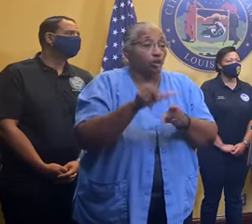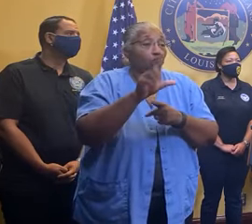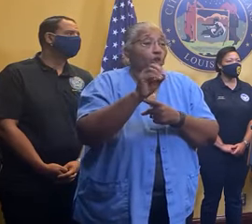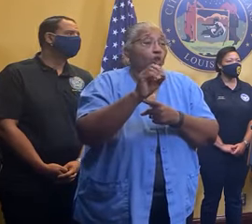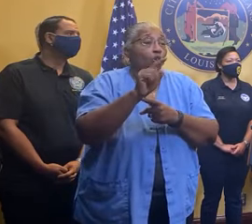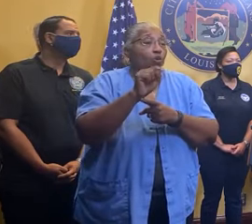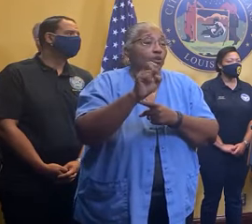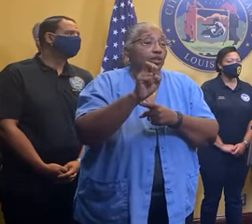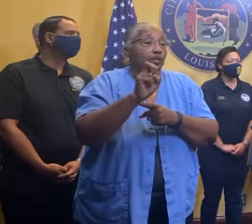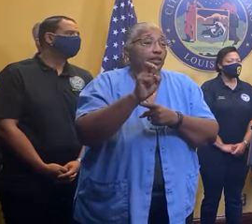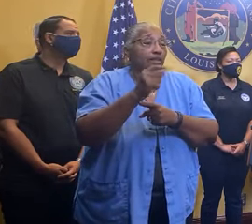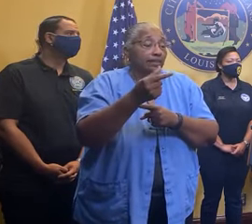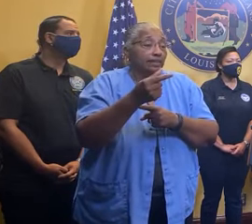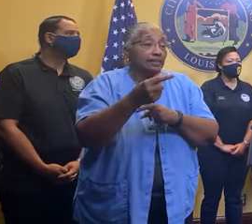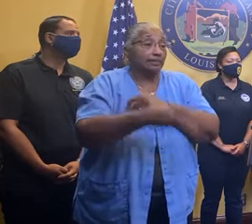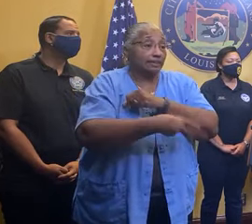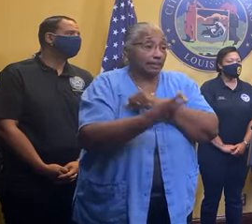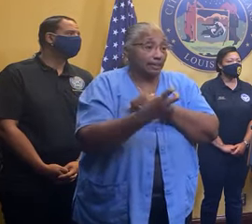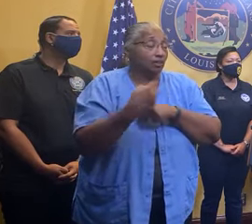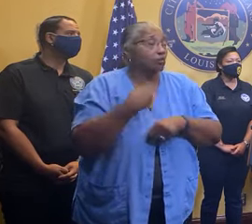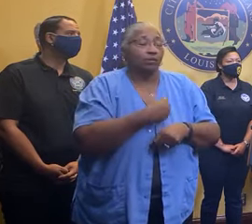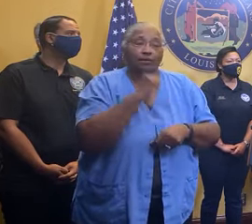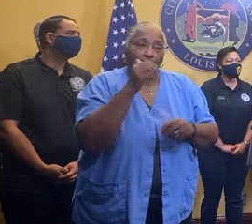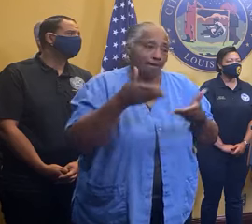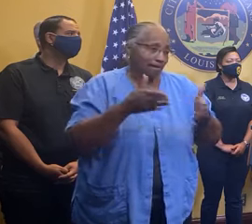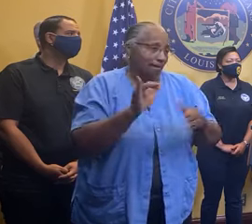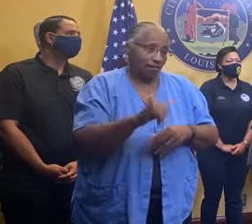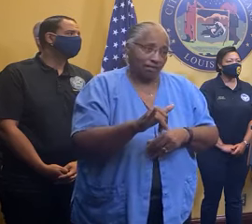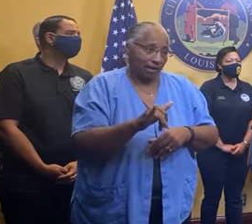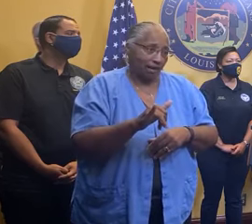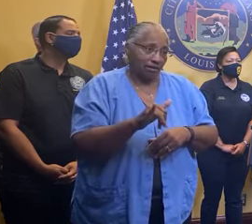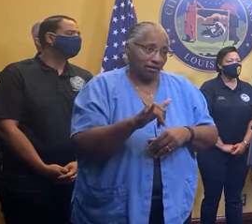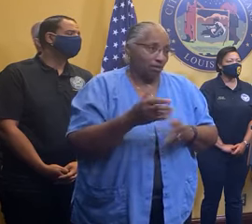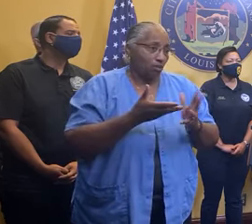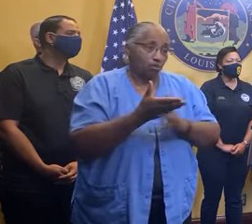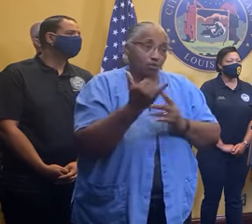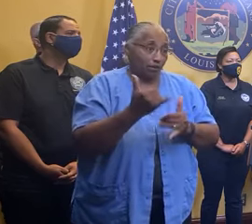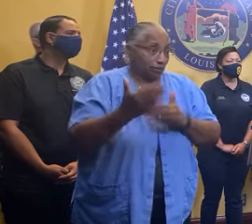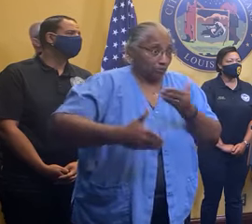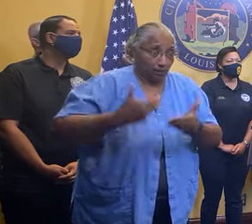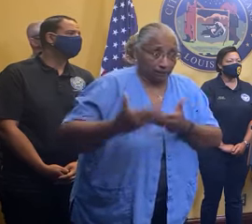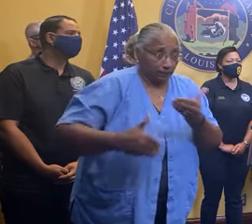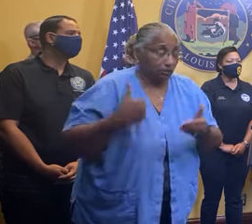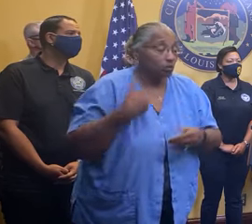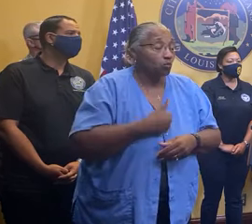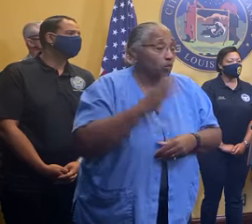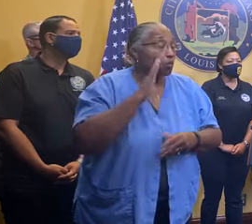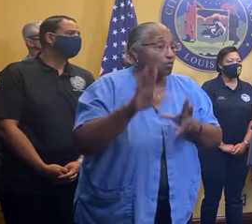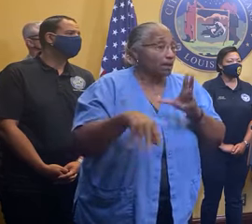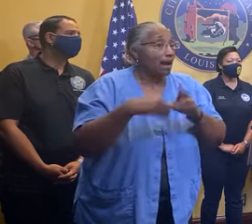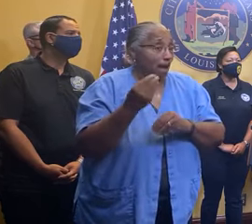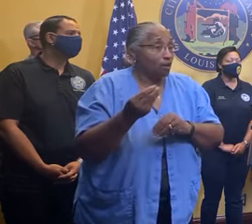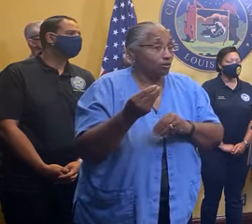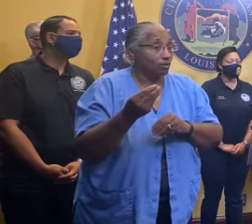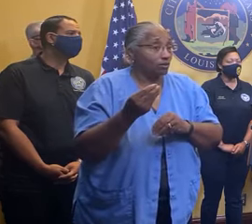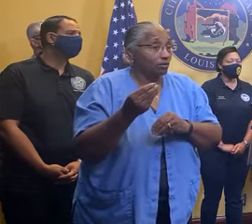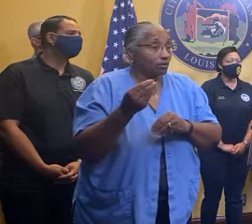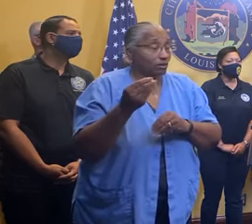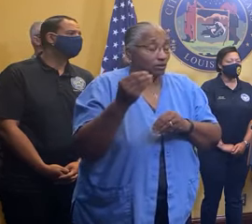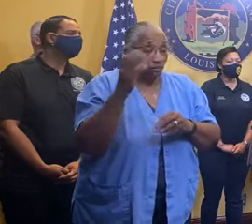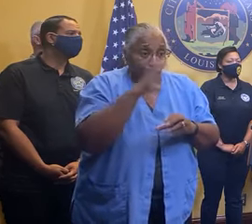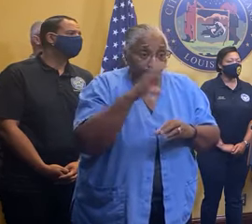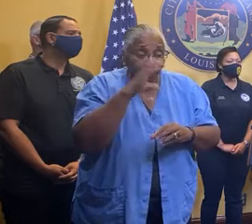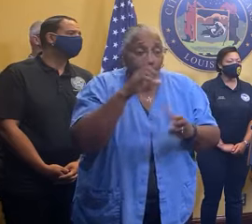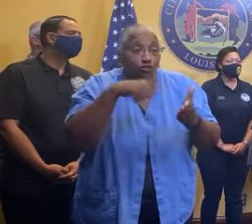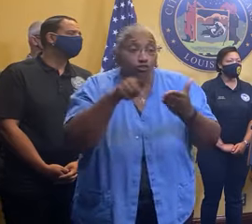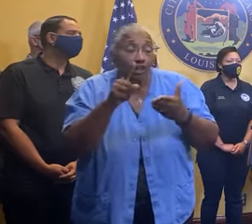not permit, we will not allow any looting throughout this process, and we will be out there to enforce that. So